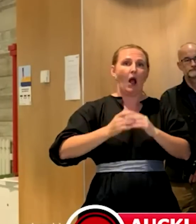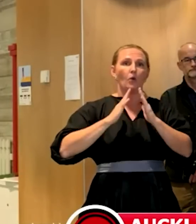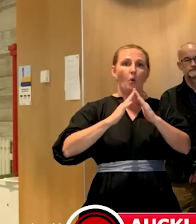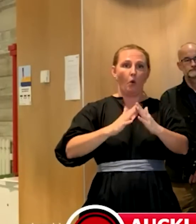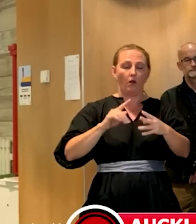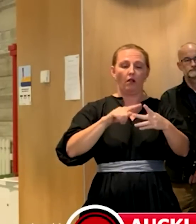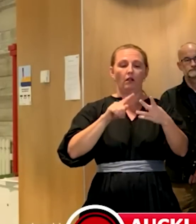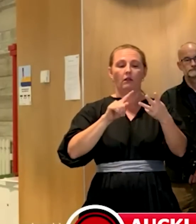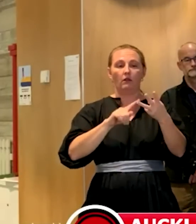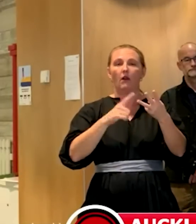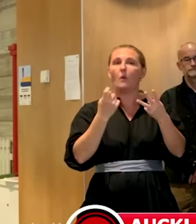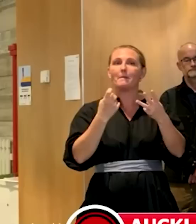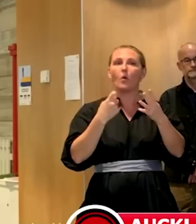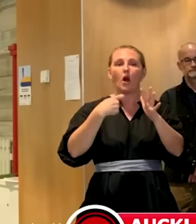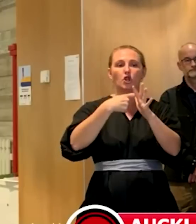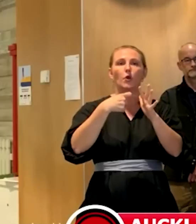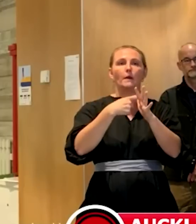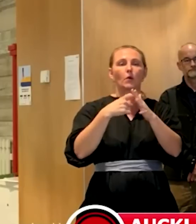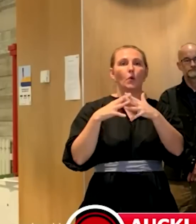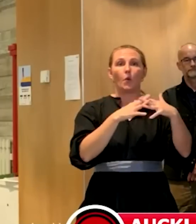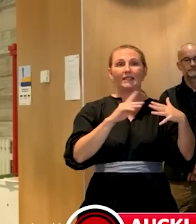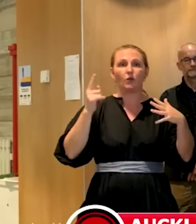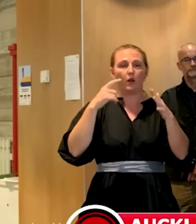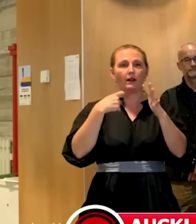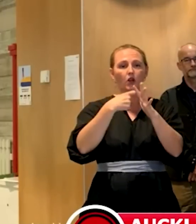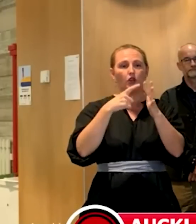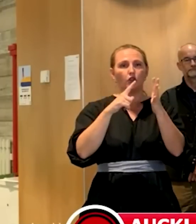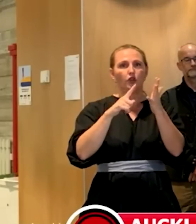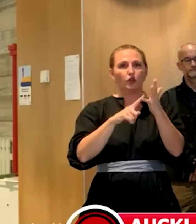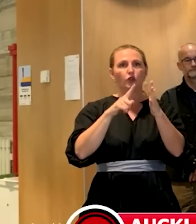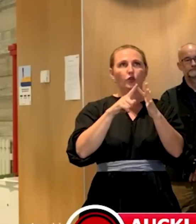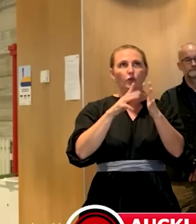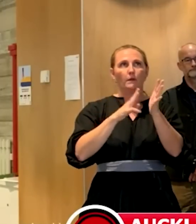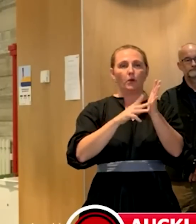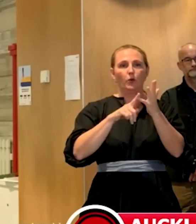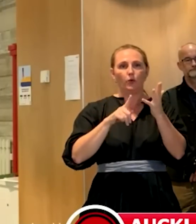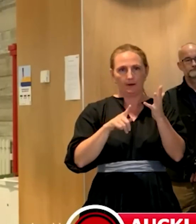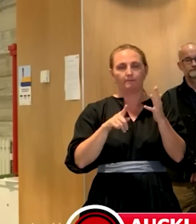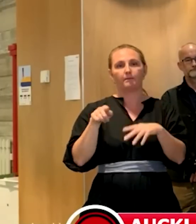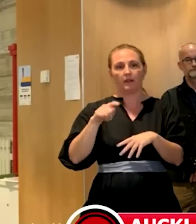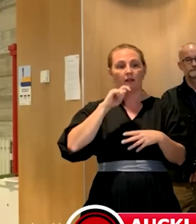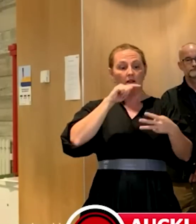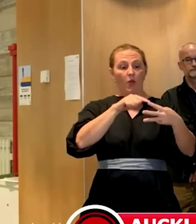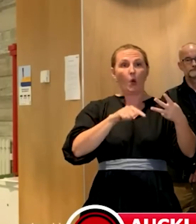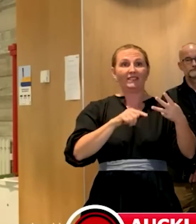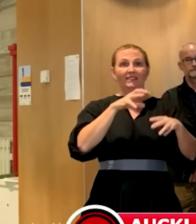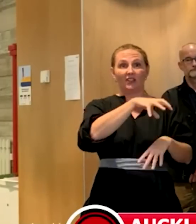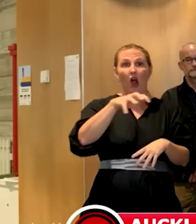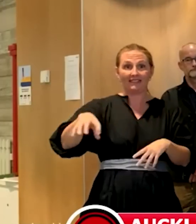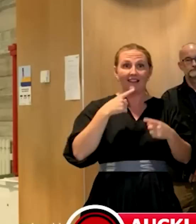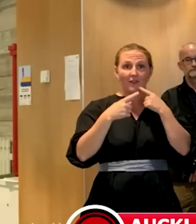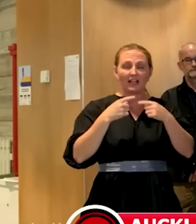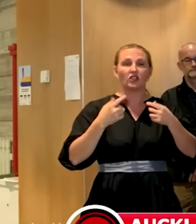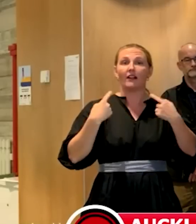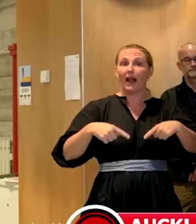as well. Information on those different sites will be of course available on our social media